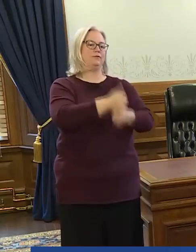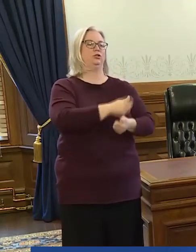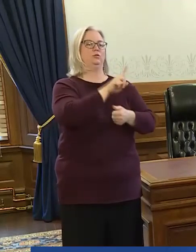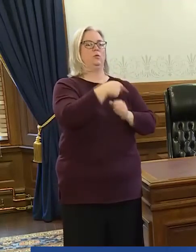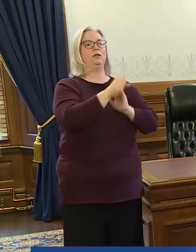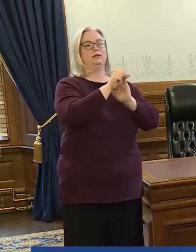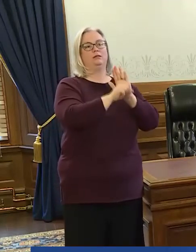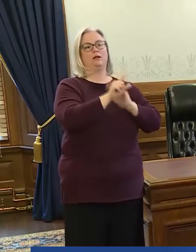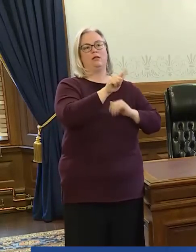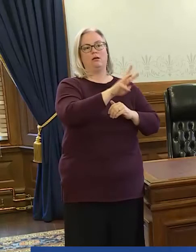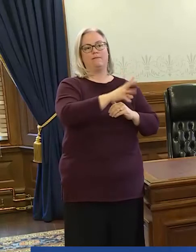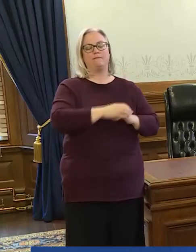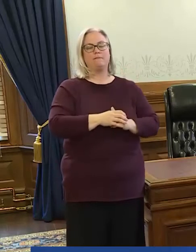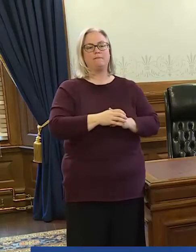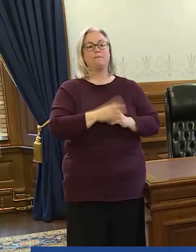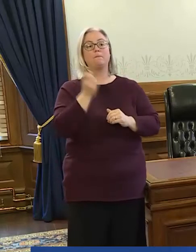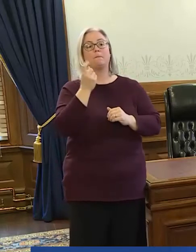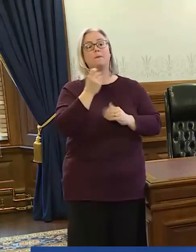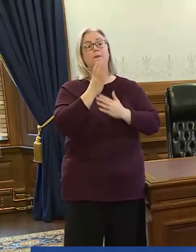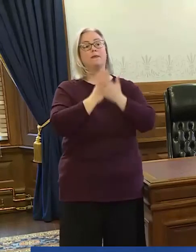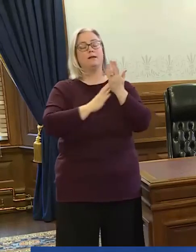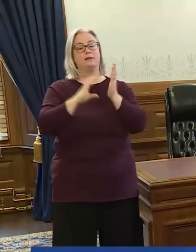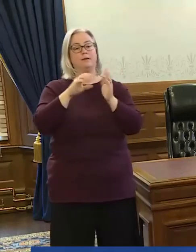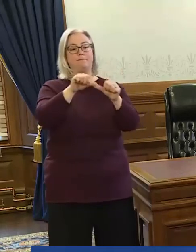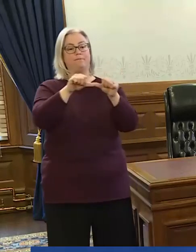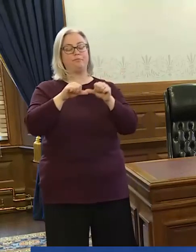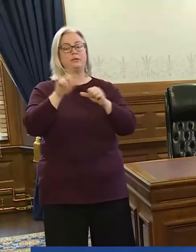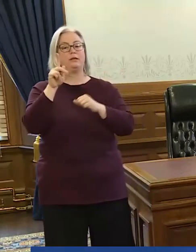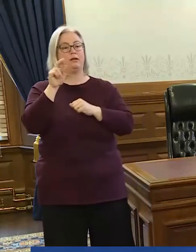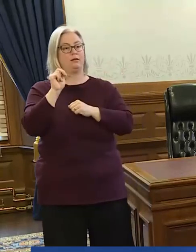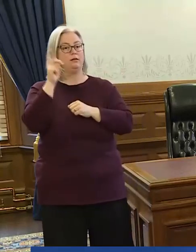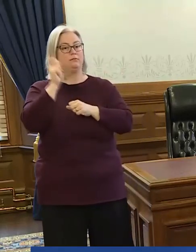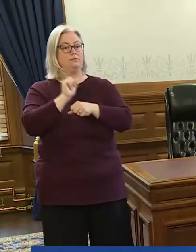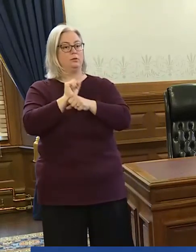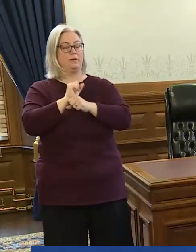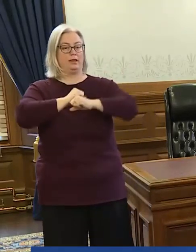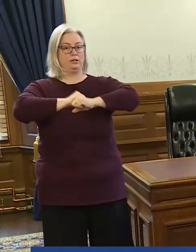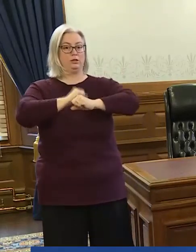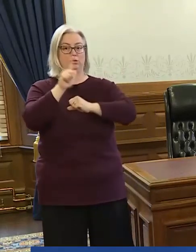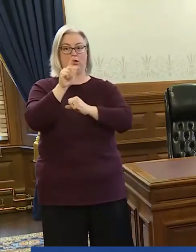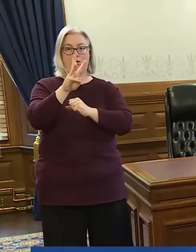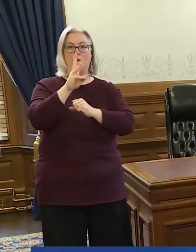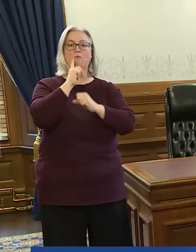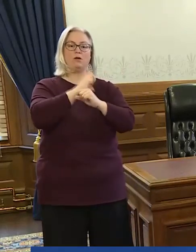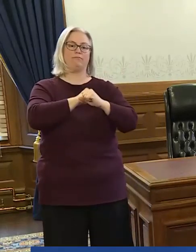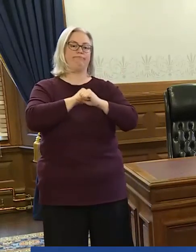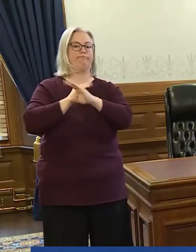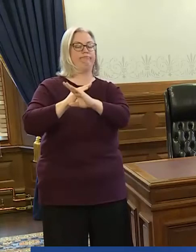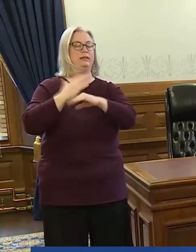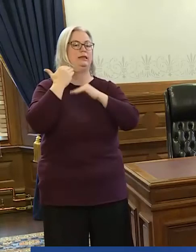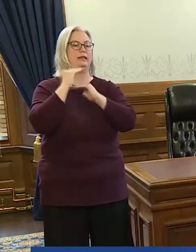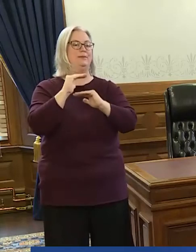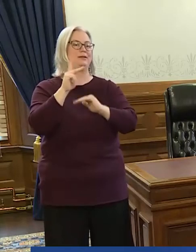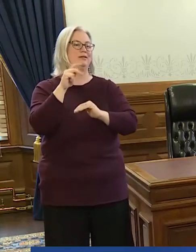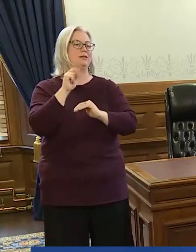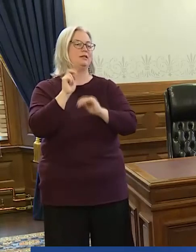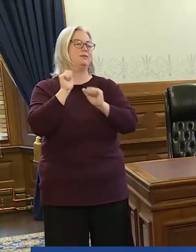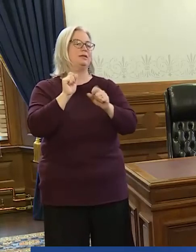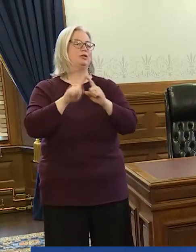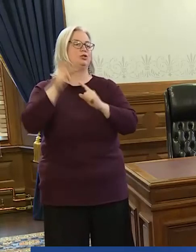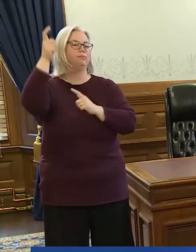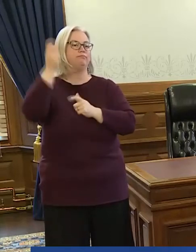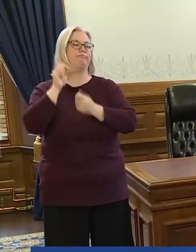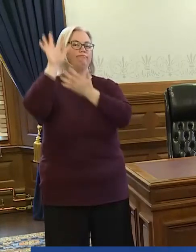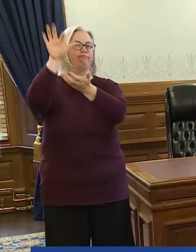alone. However, certain segments of Kansas employment security law will impede Kansas's ability to draw down